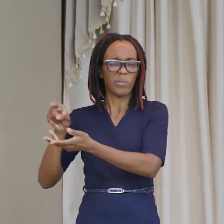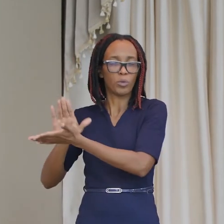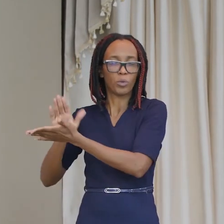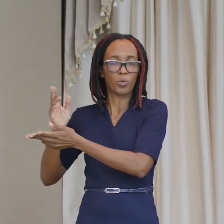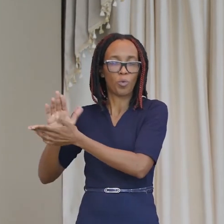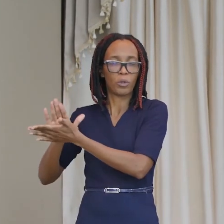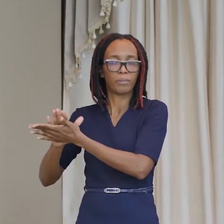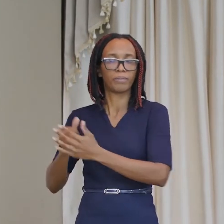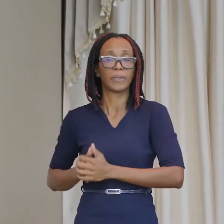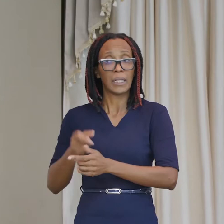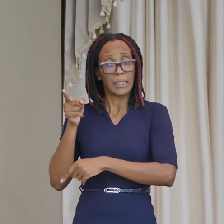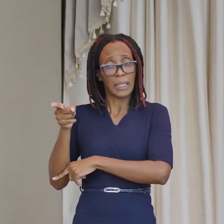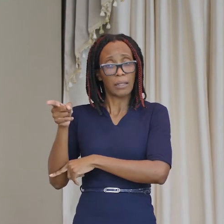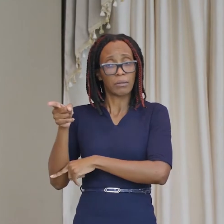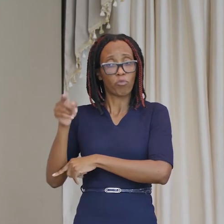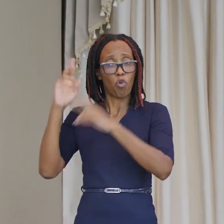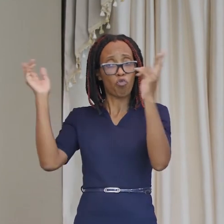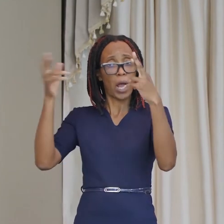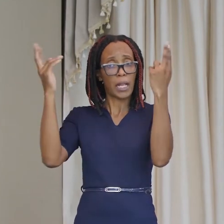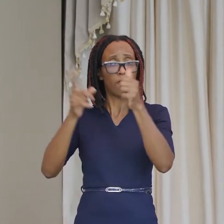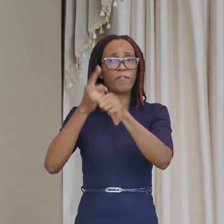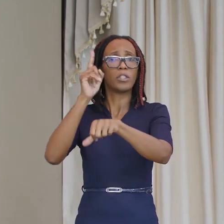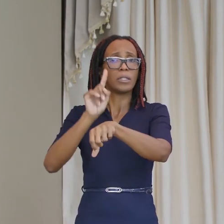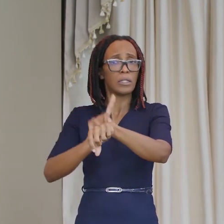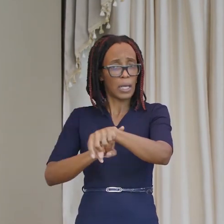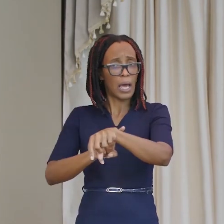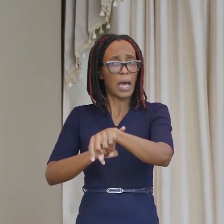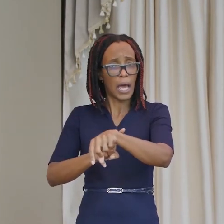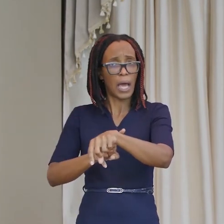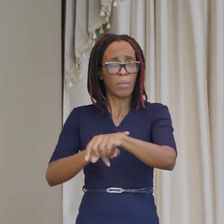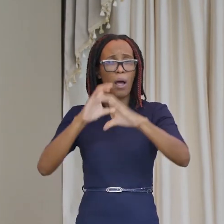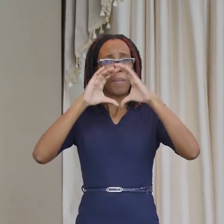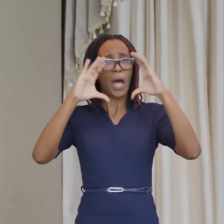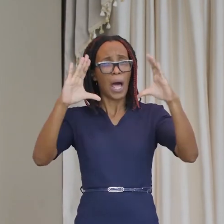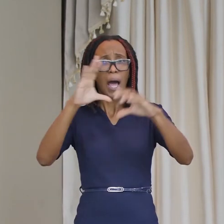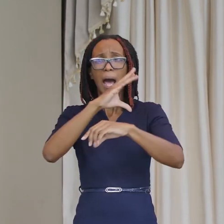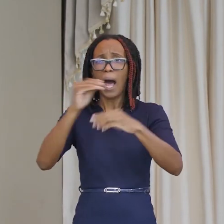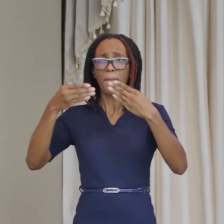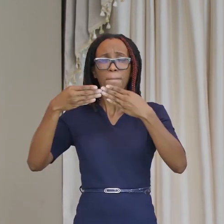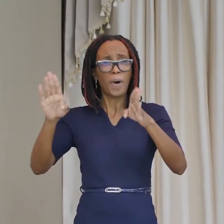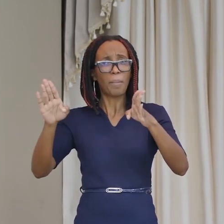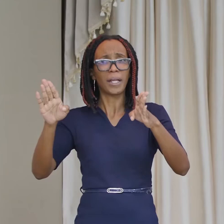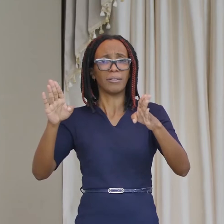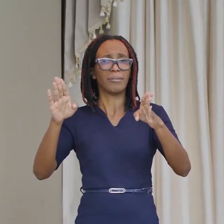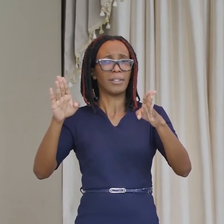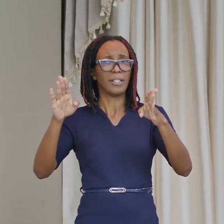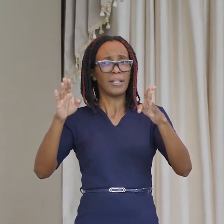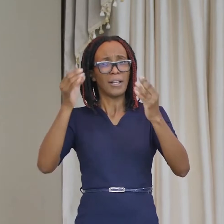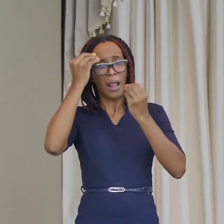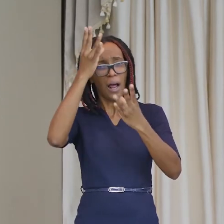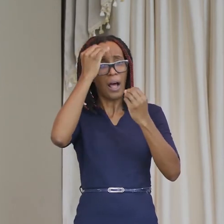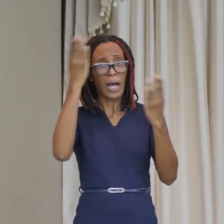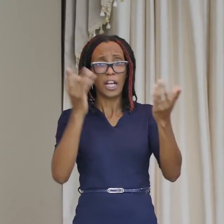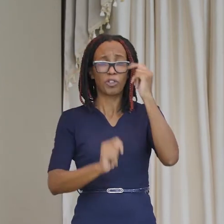this rally, and it was the first time that loudspeakers and a public address system were used